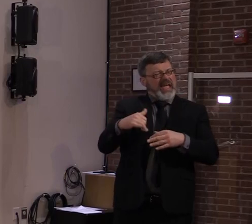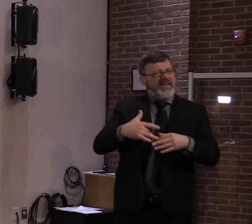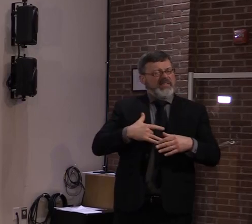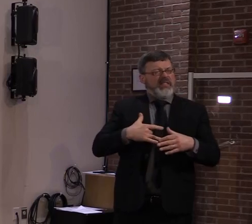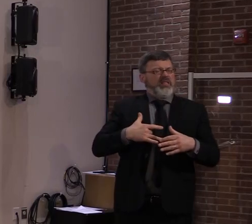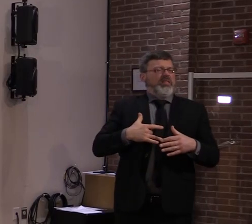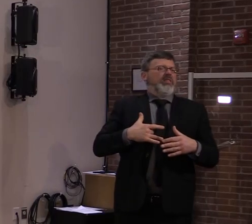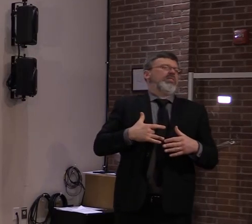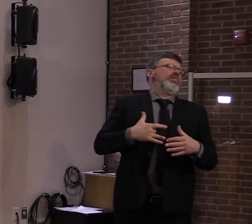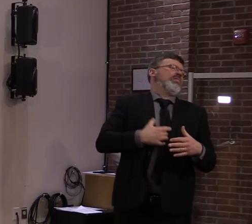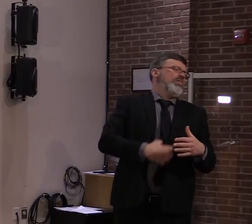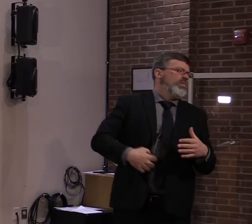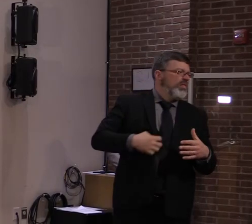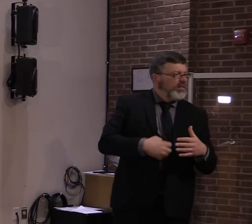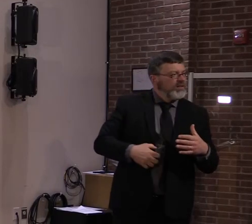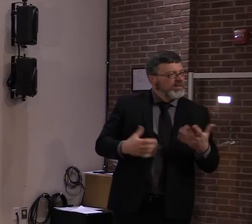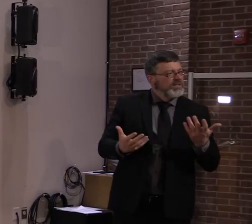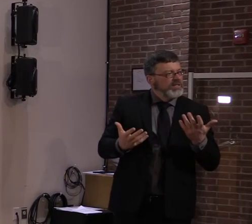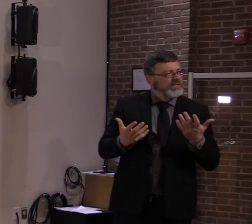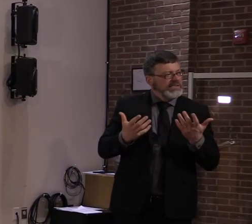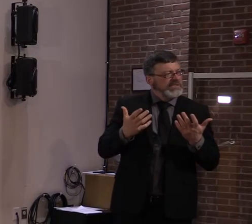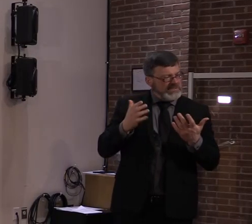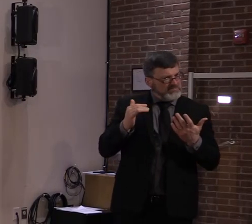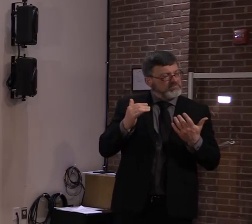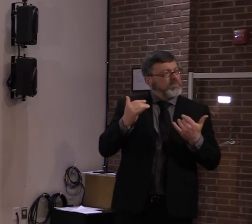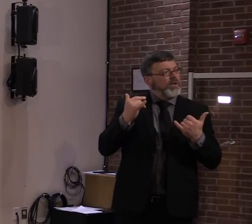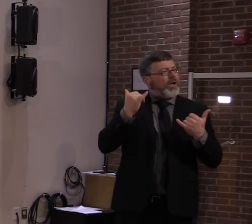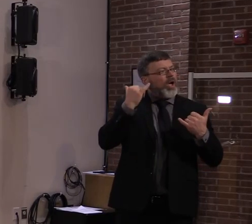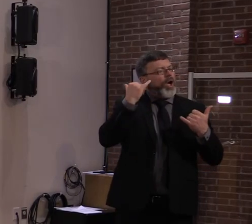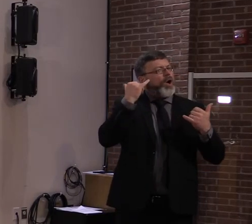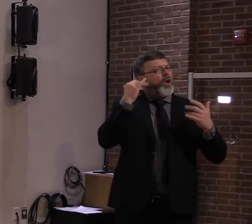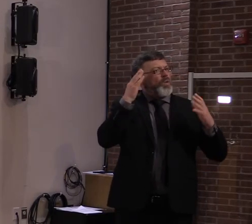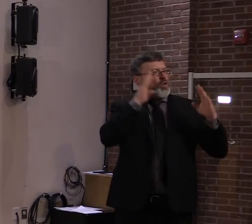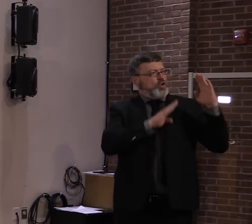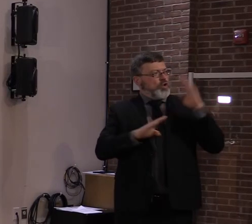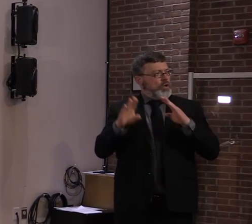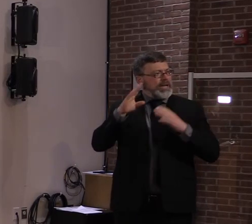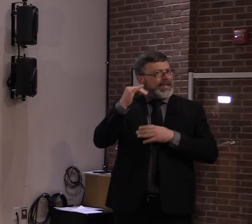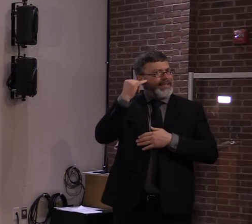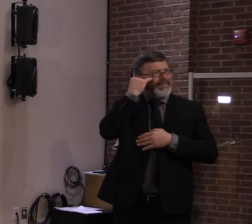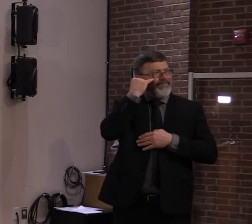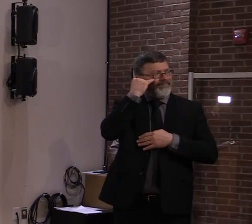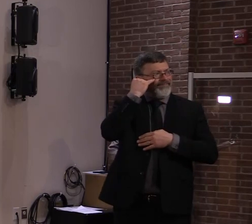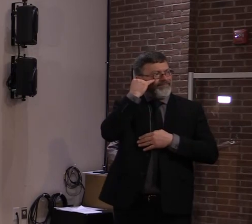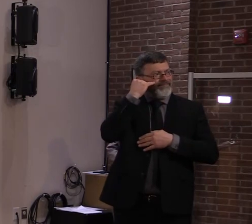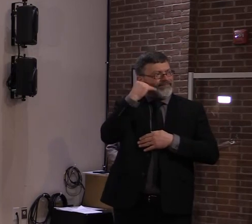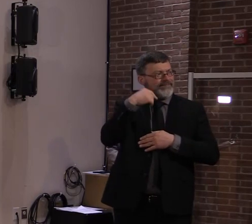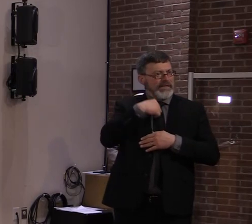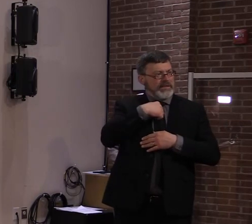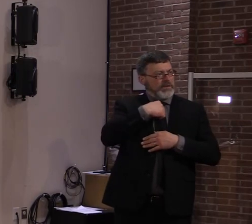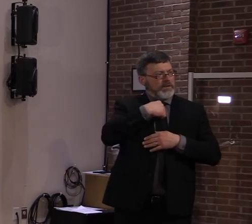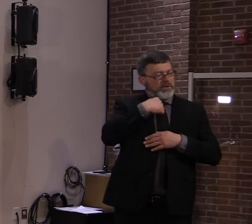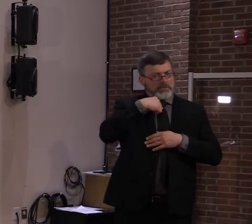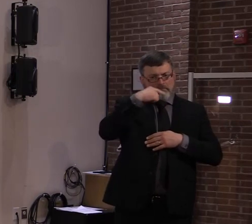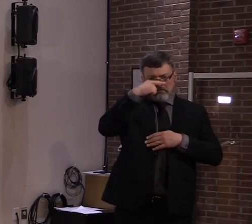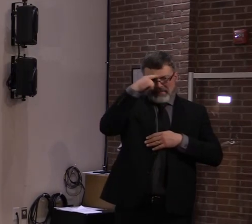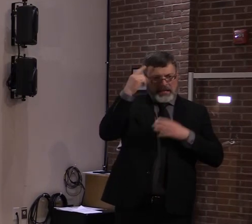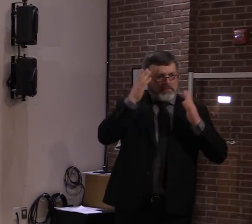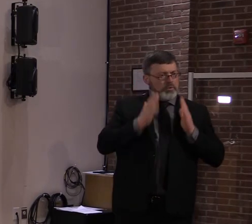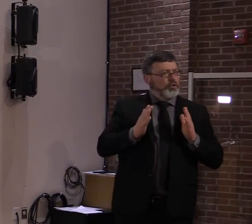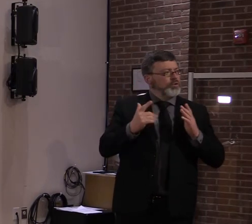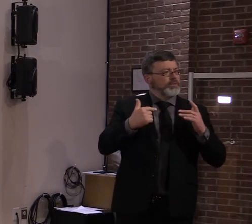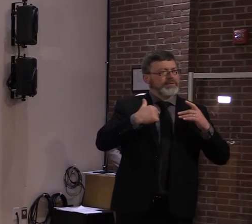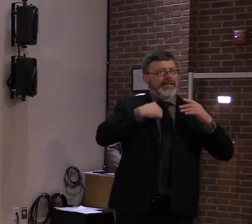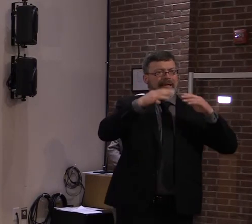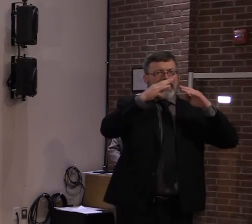family needed emergency services, if the response would be as diligent as it would be in light of these posts.